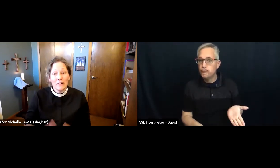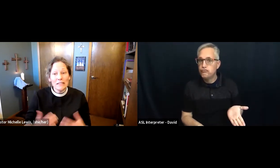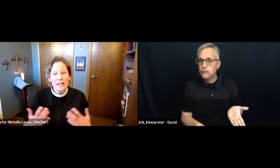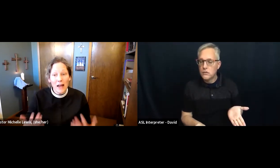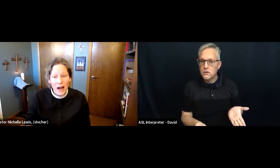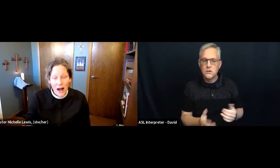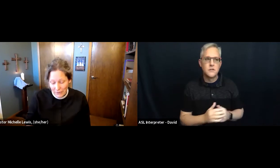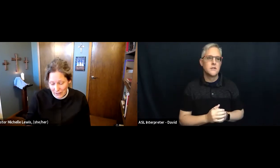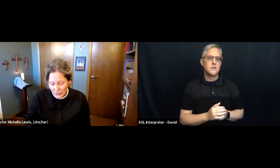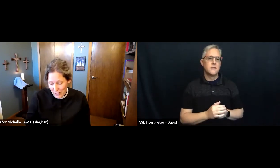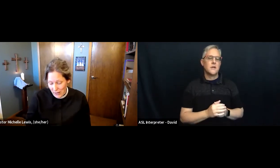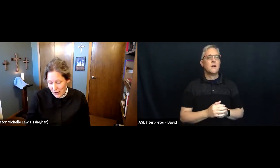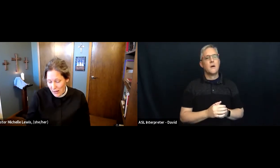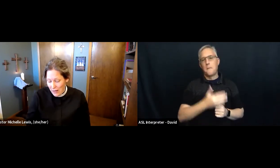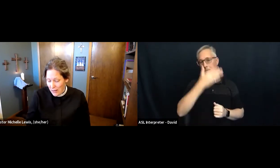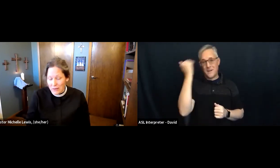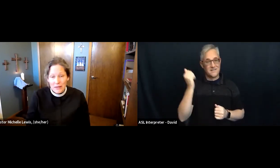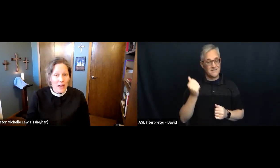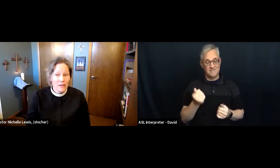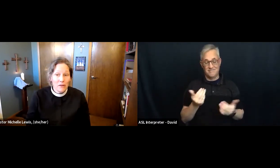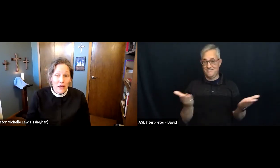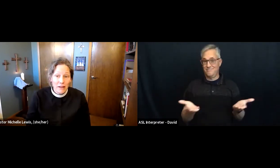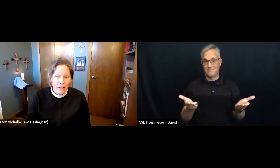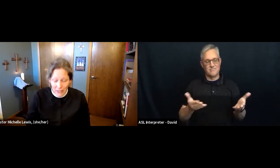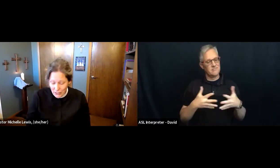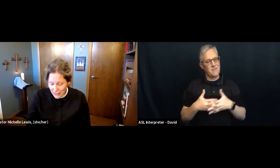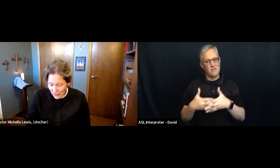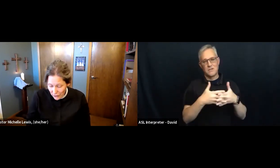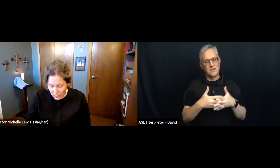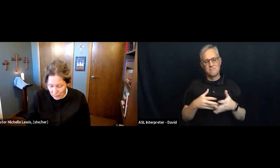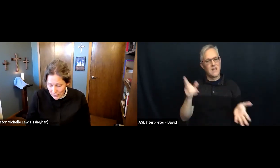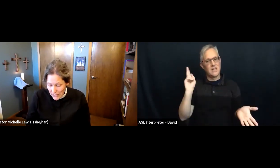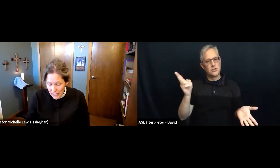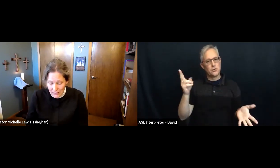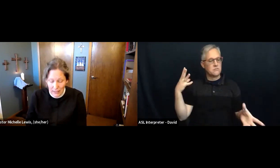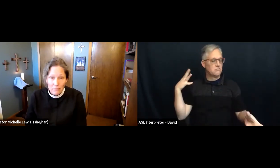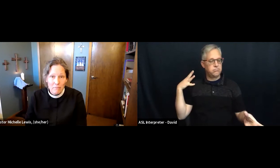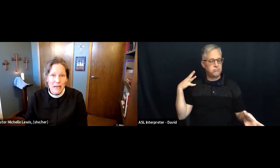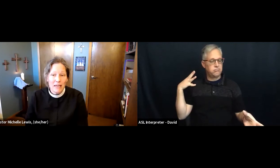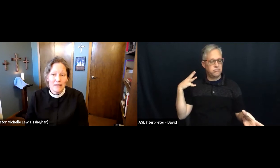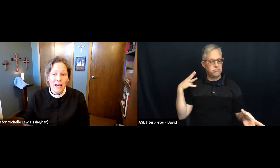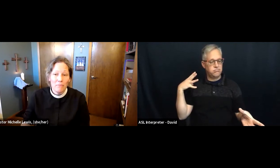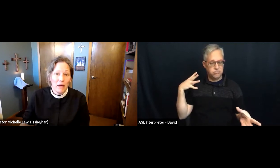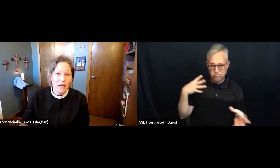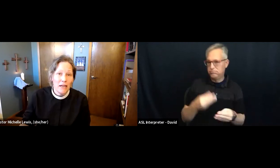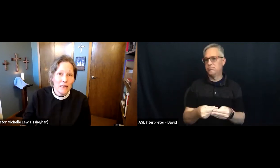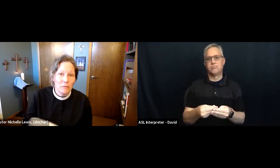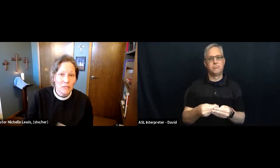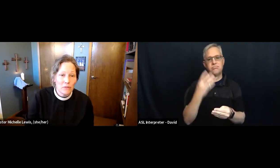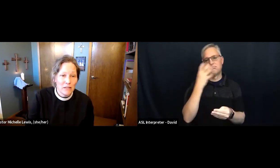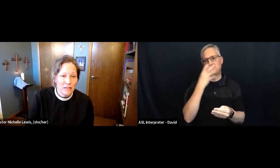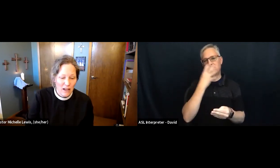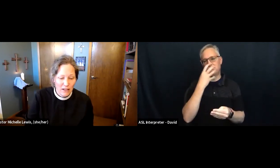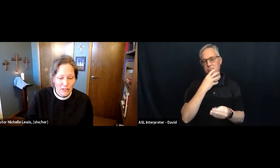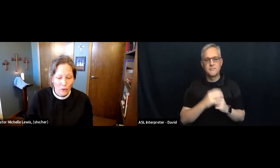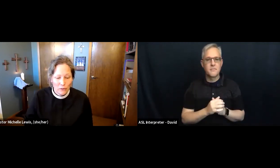Because there is a lot of history and there are a lot of actions that other people take that make that pain and